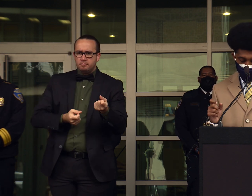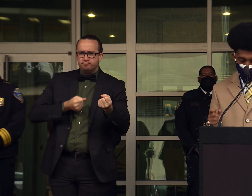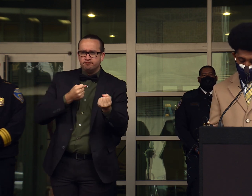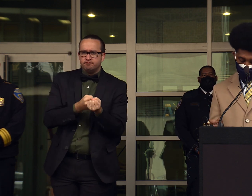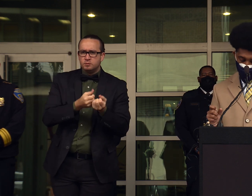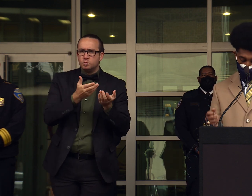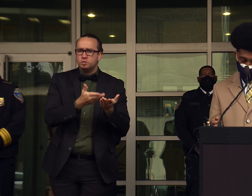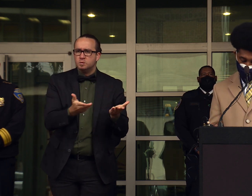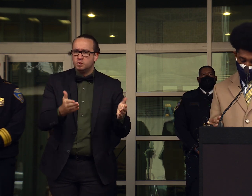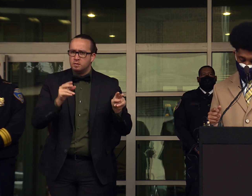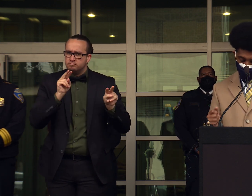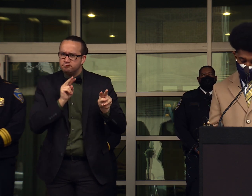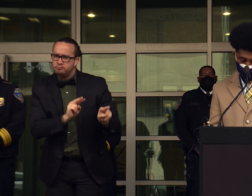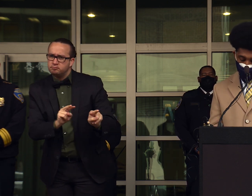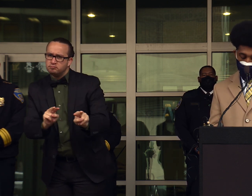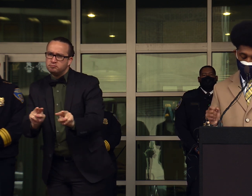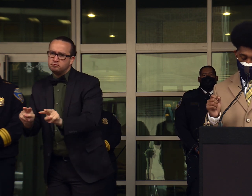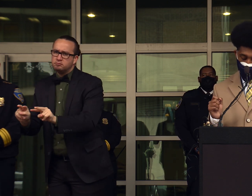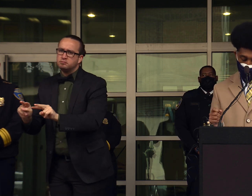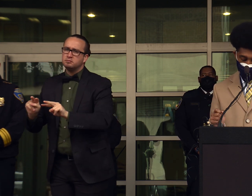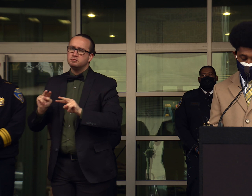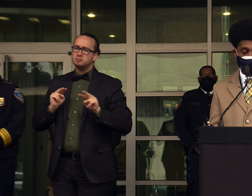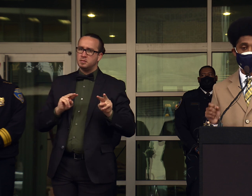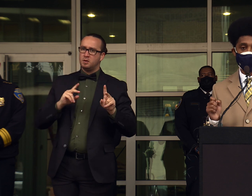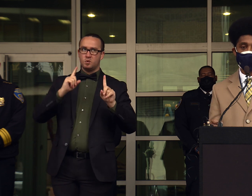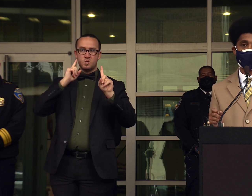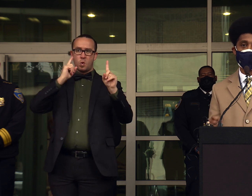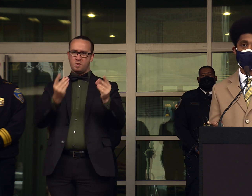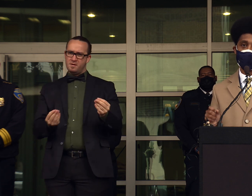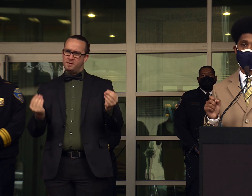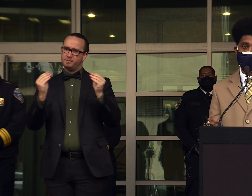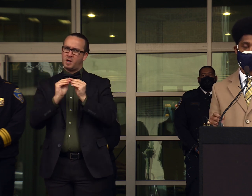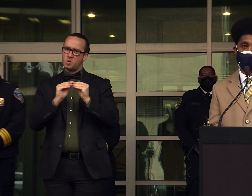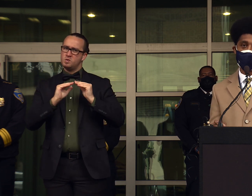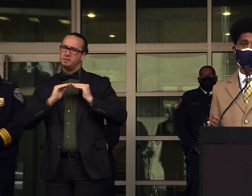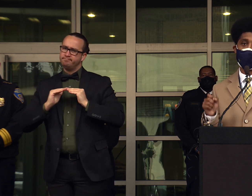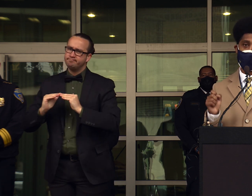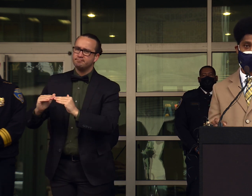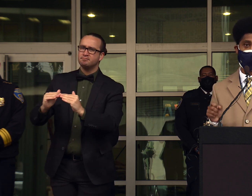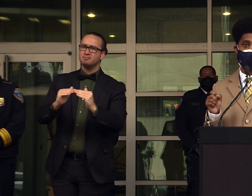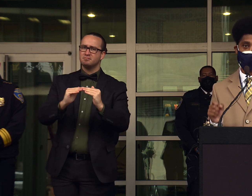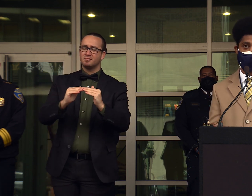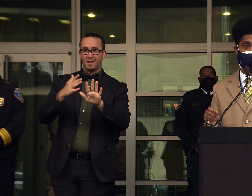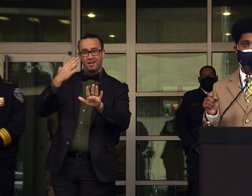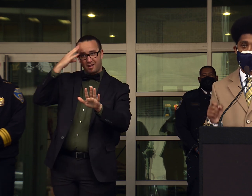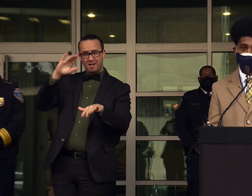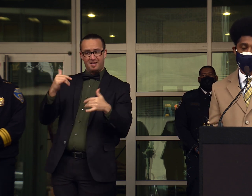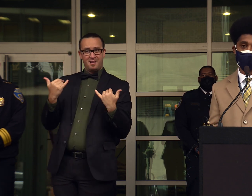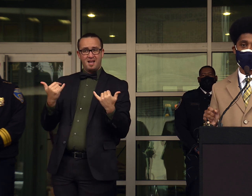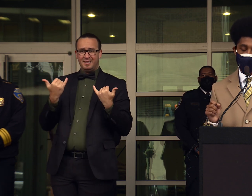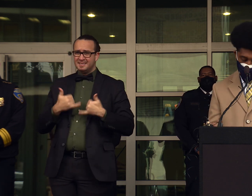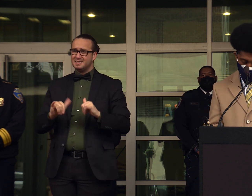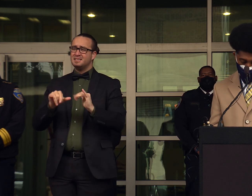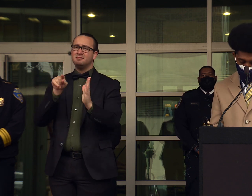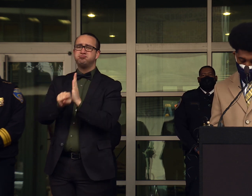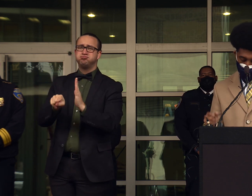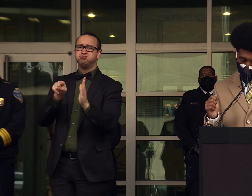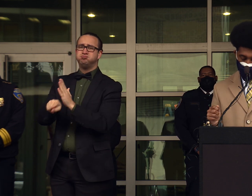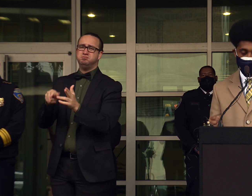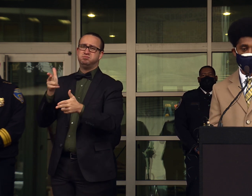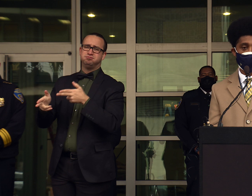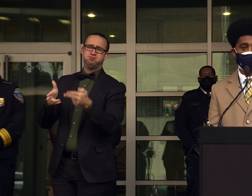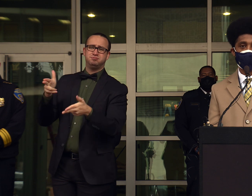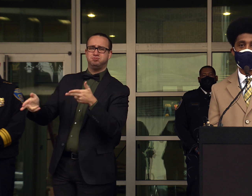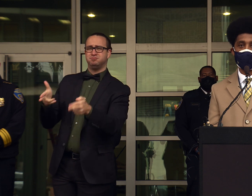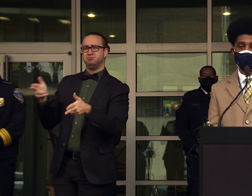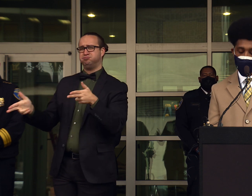the same proportion of homicides and shootings, we're confident that this approach is more tailored to where we need our officers to be. I'd like